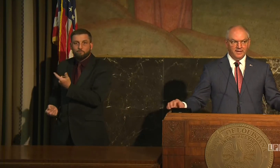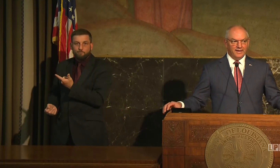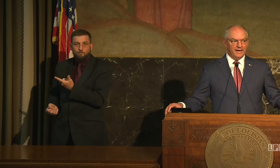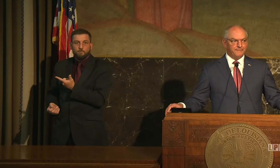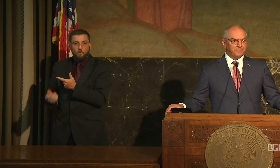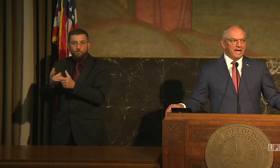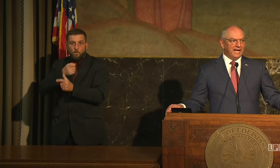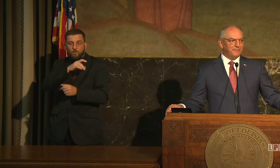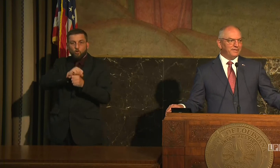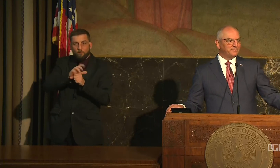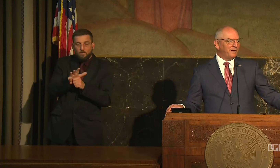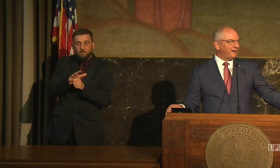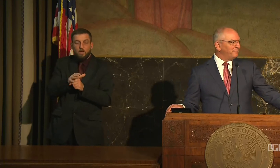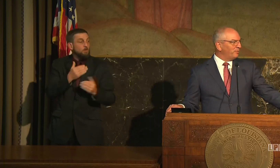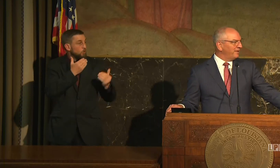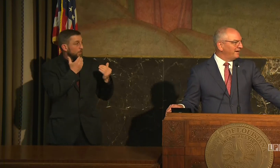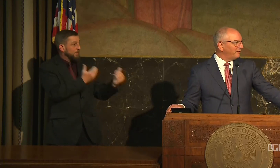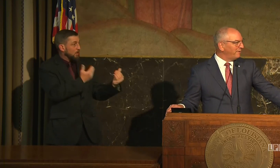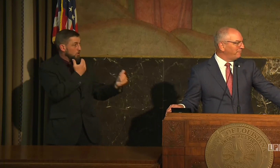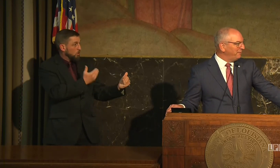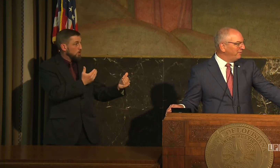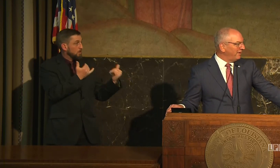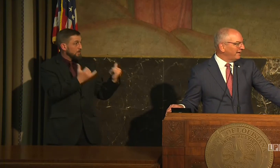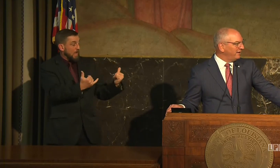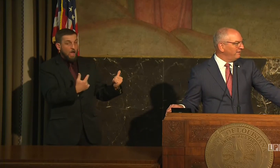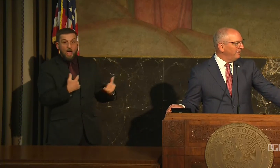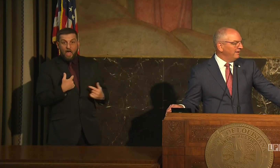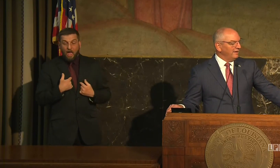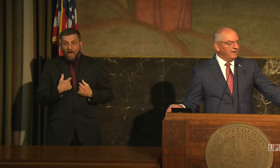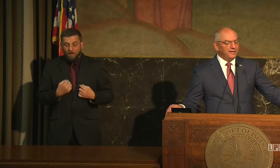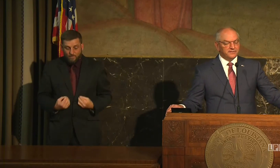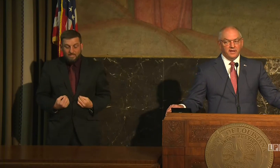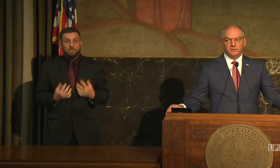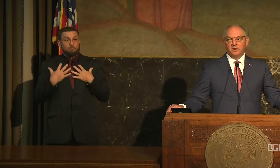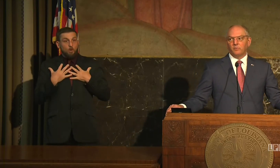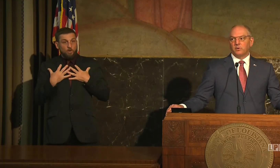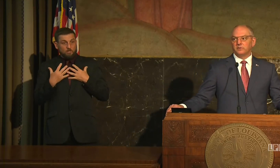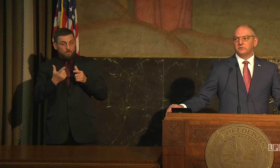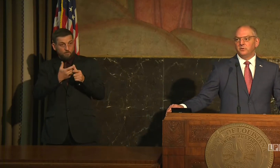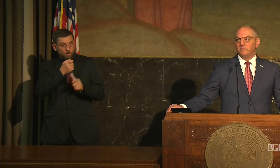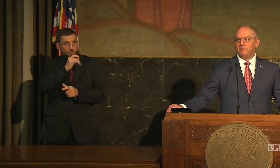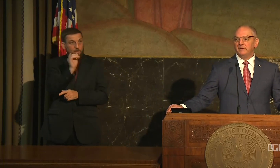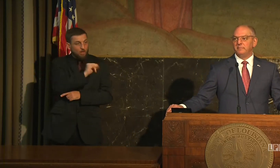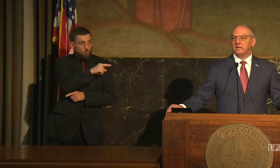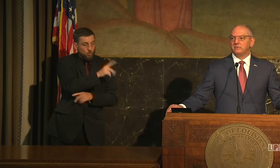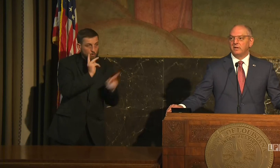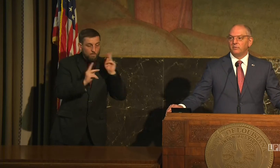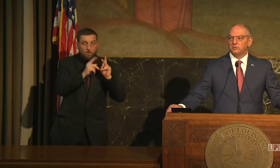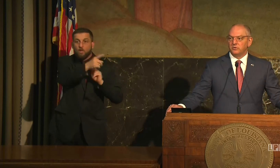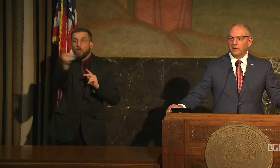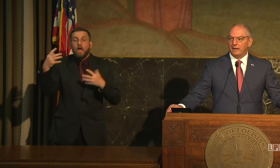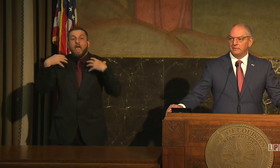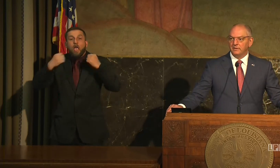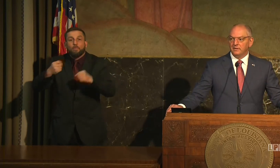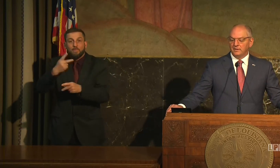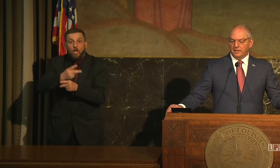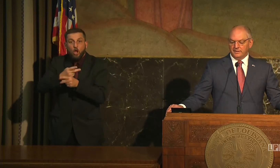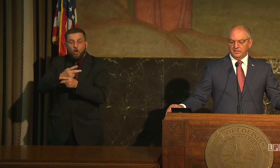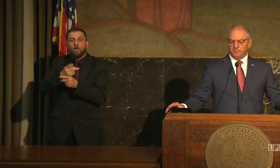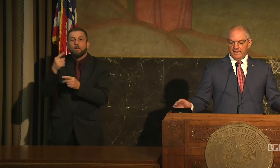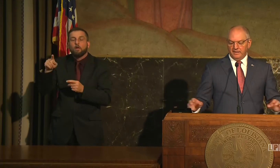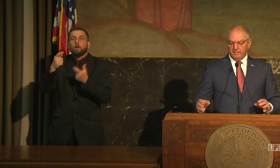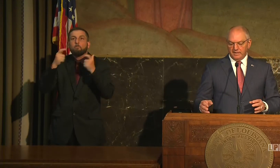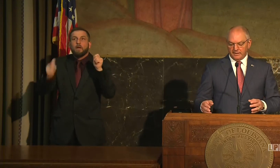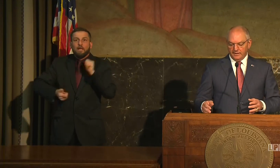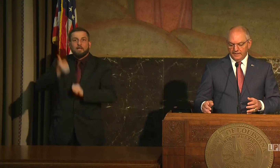much. I am inspired more than ever by people like you. It's the healthcare workers who have been the biggest heroes throughout